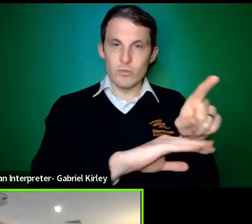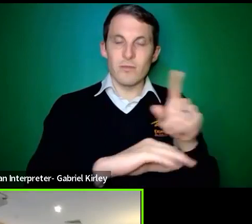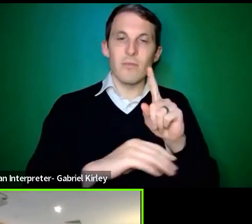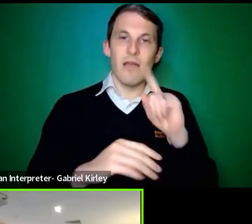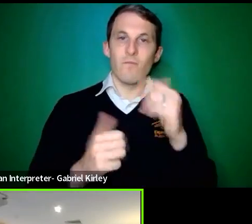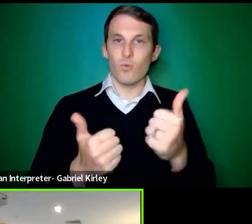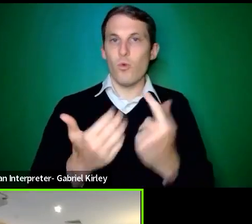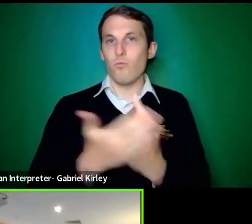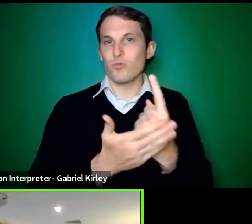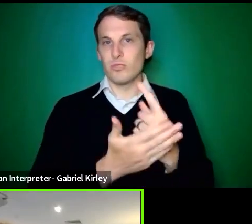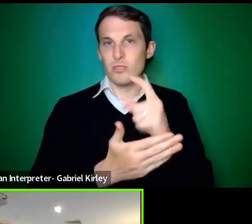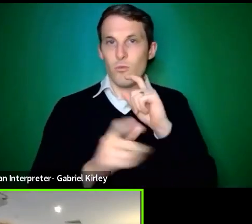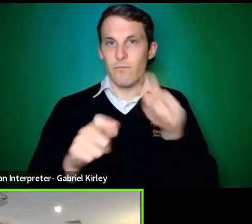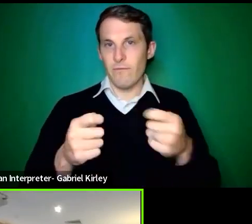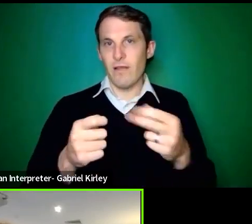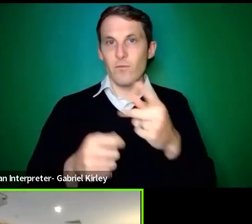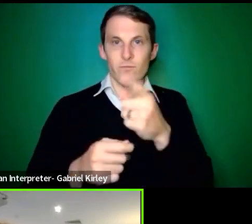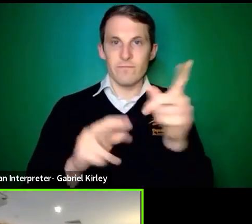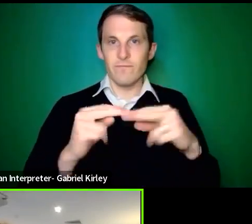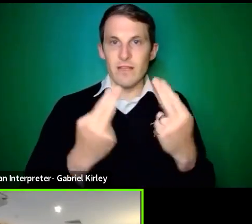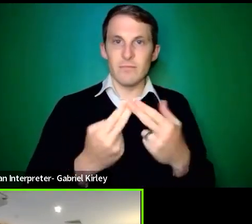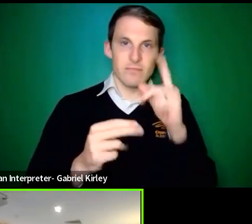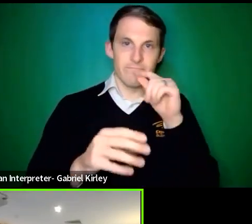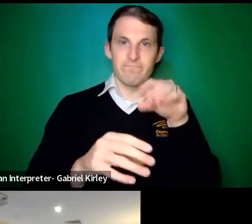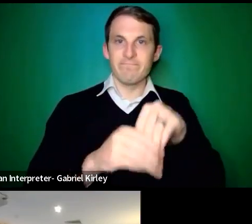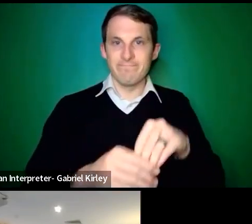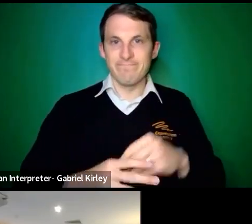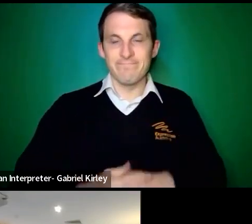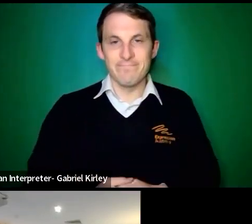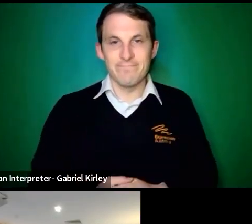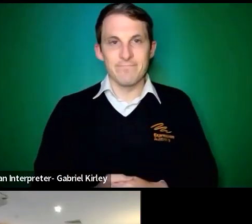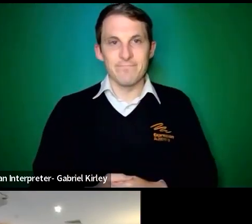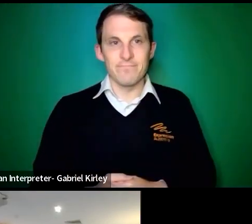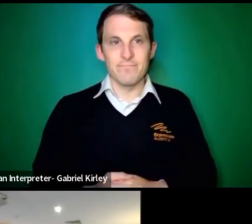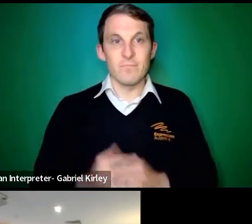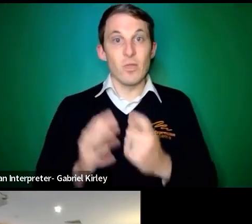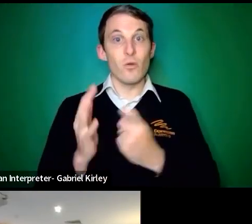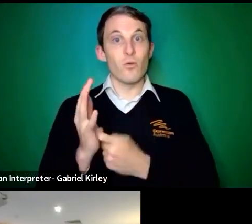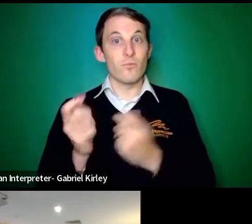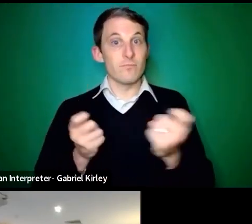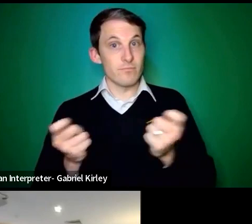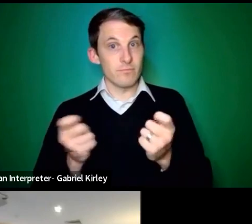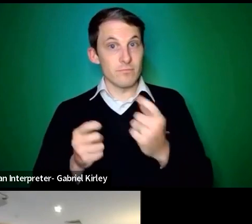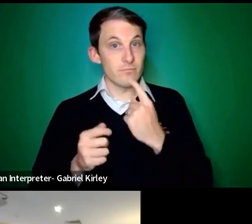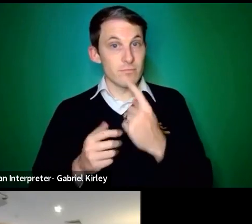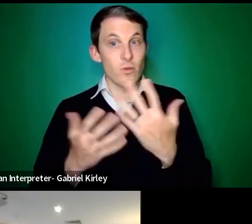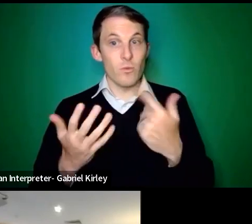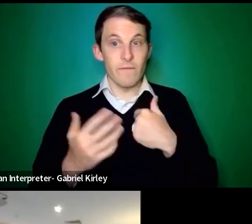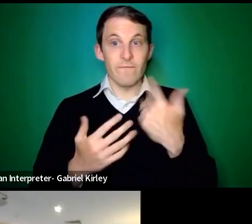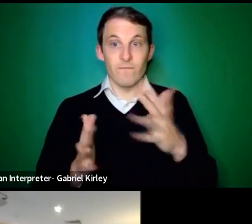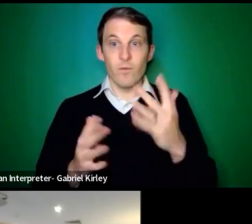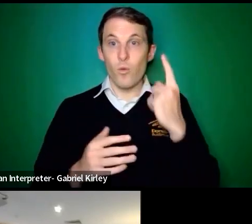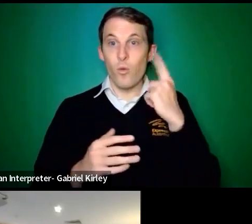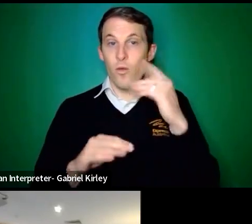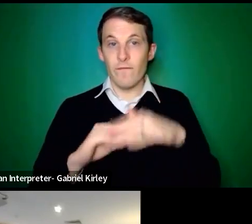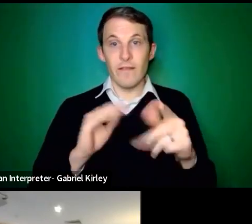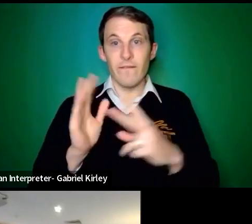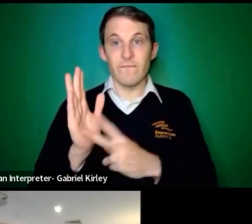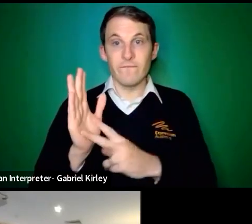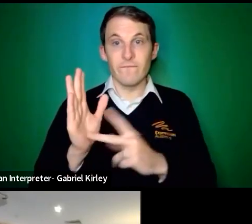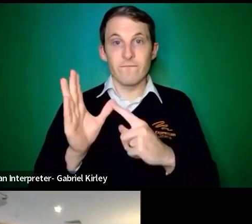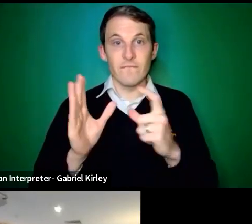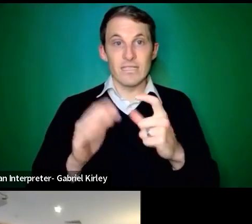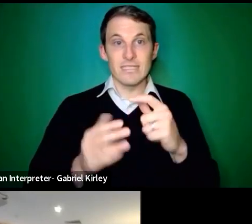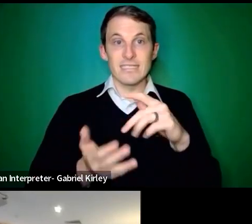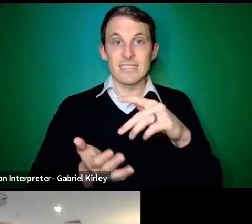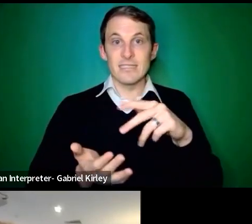that vaccination for families that are keen. And we've heard a bit about how the vaccine centre and the vaccine centres